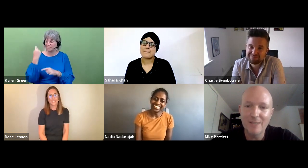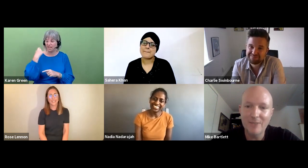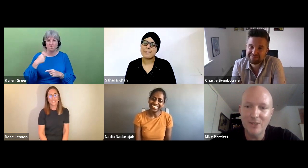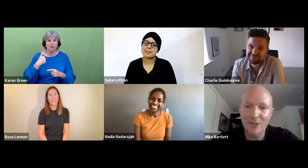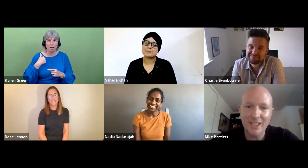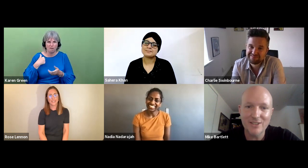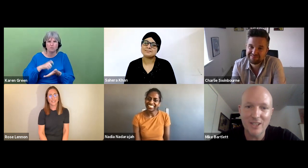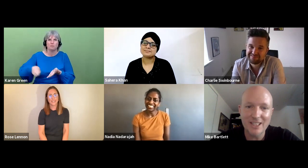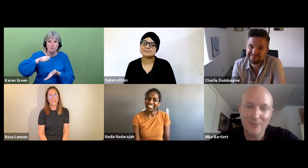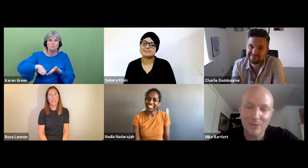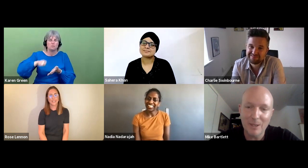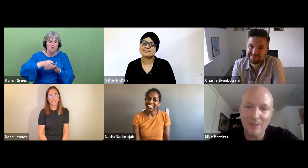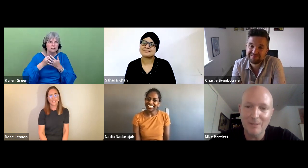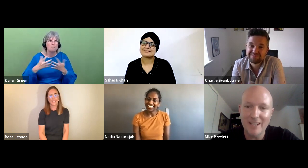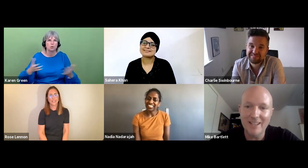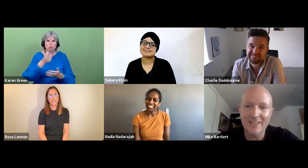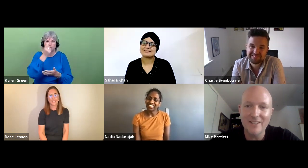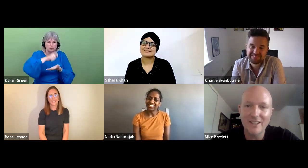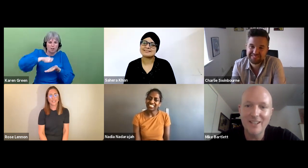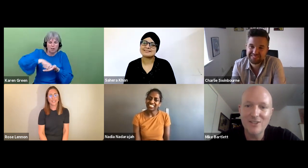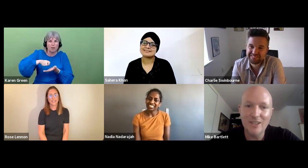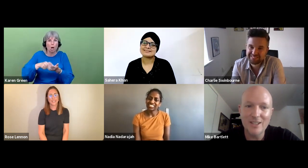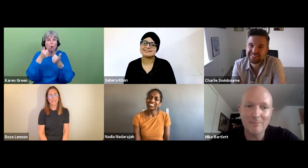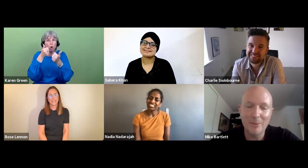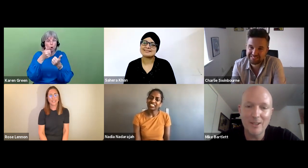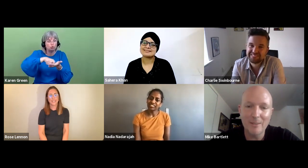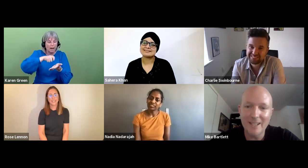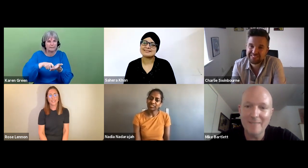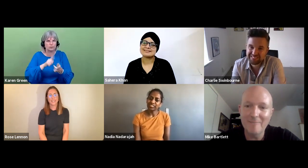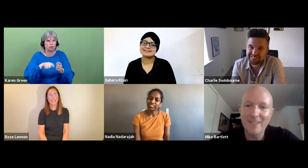the good things tried to give them to people, and the bad things tried to put in the bin.